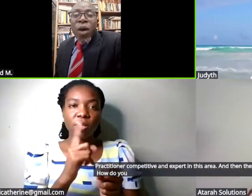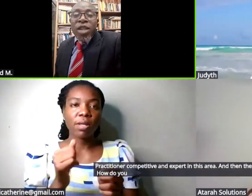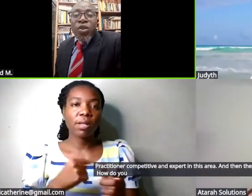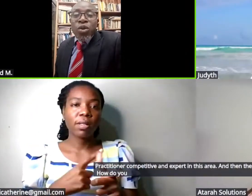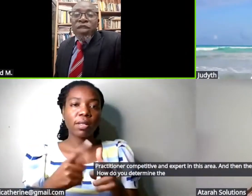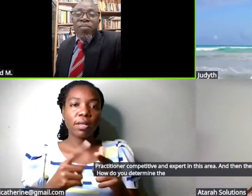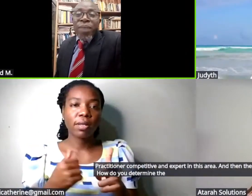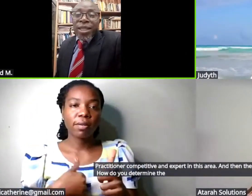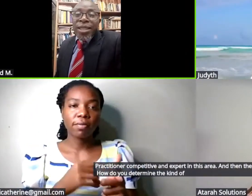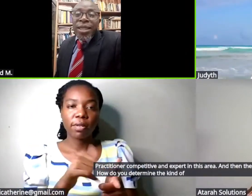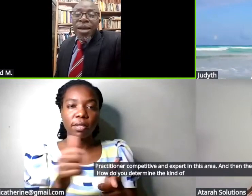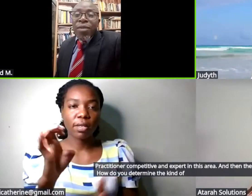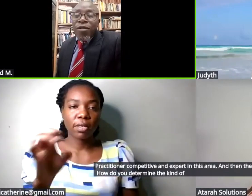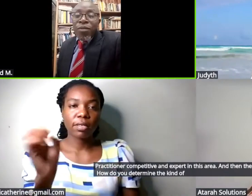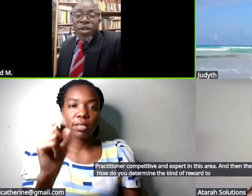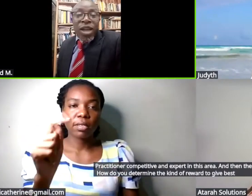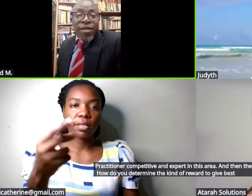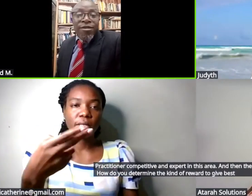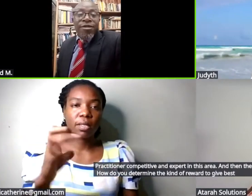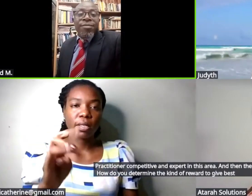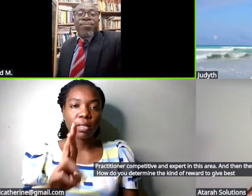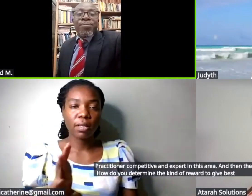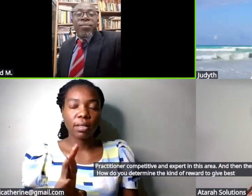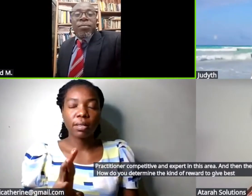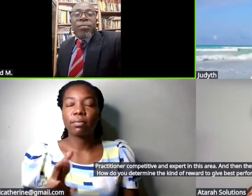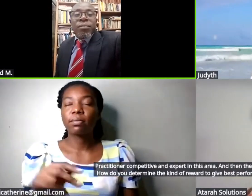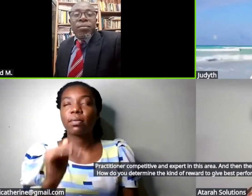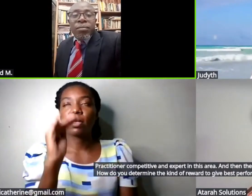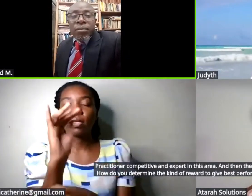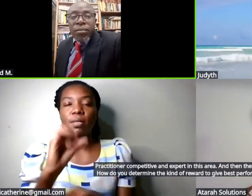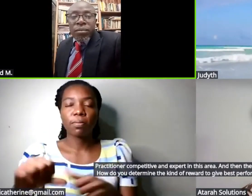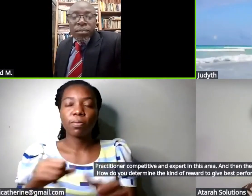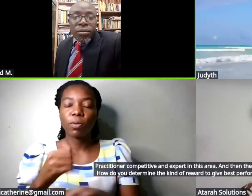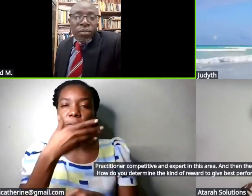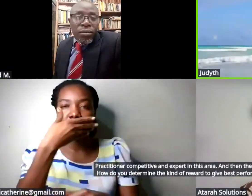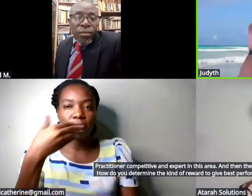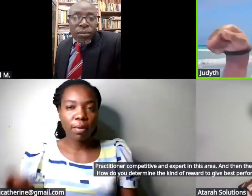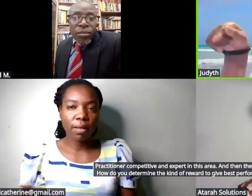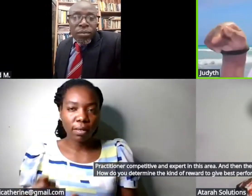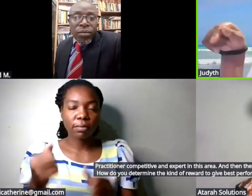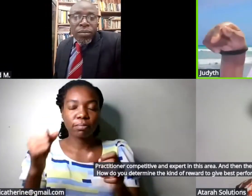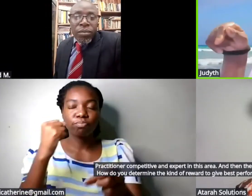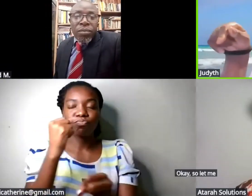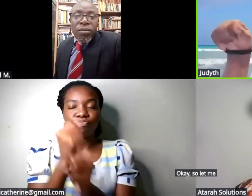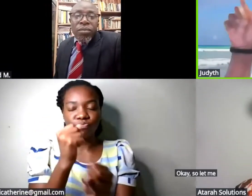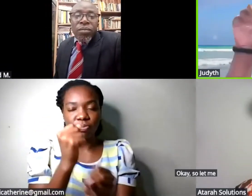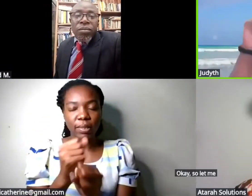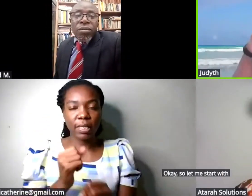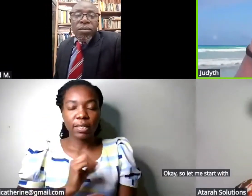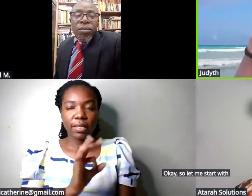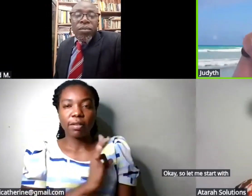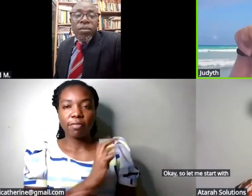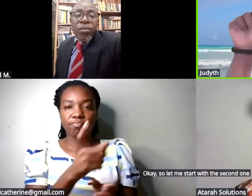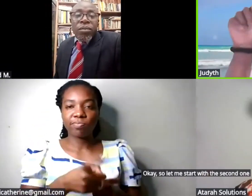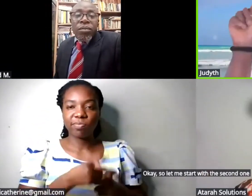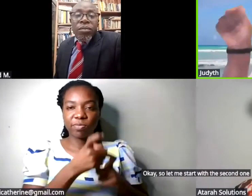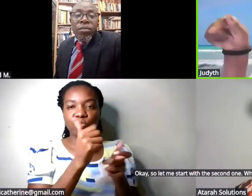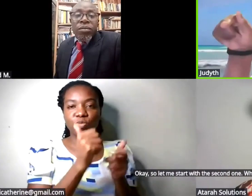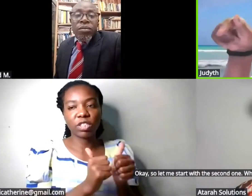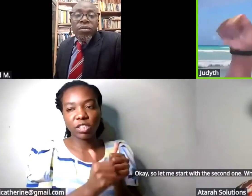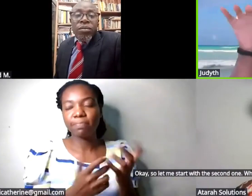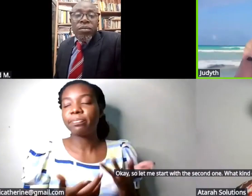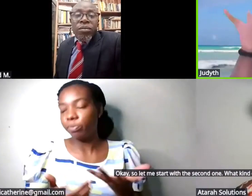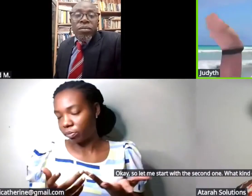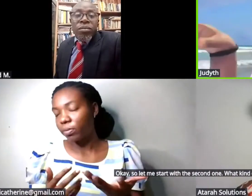of reward to give best performed staff? Okay, so let me start with the second one. What kind of reward do you give